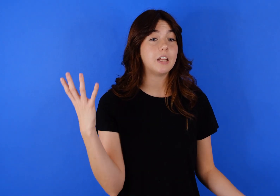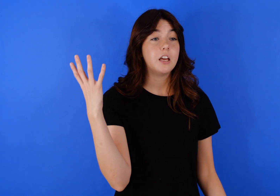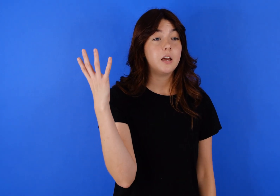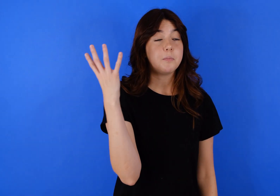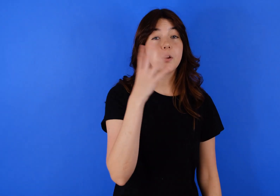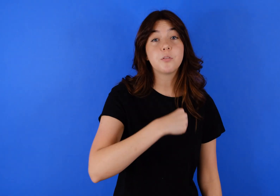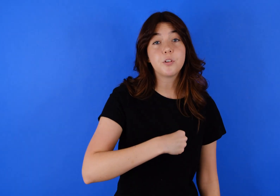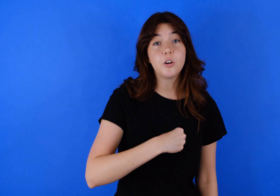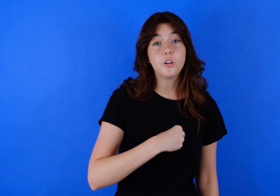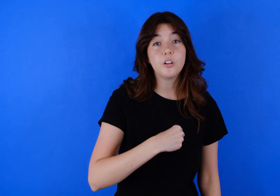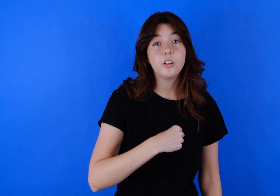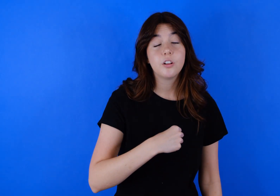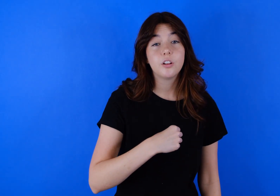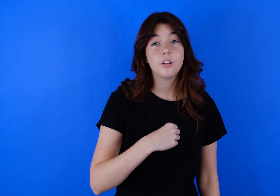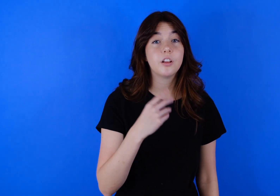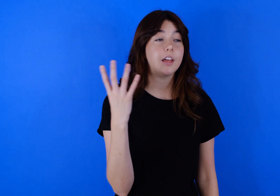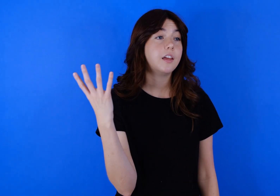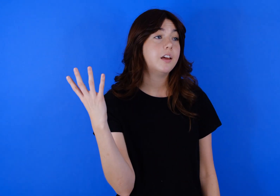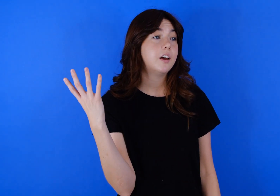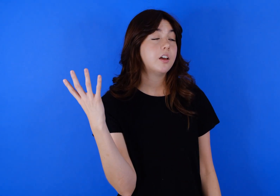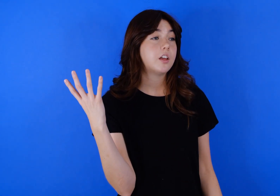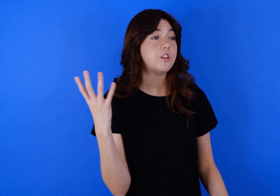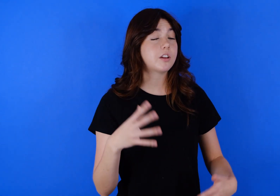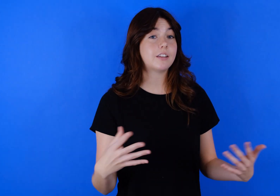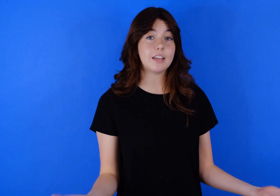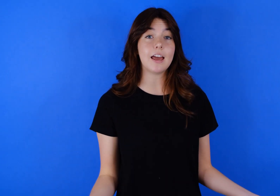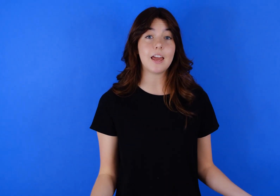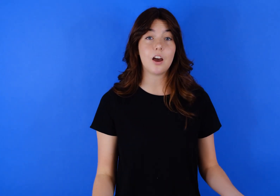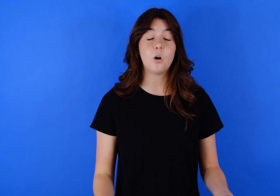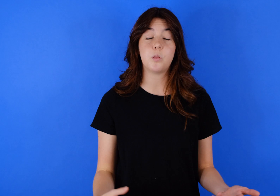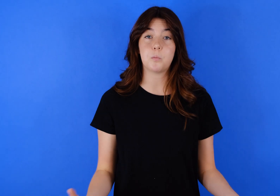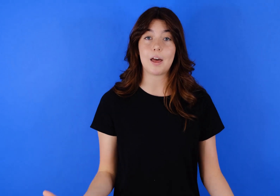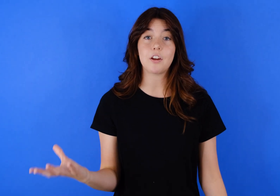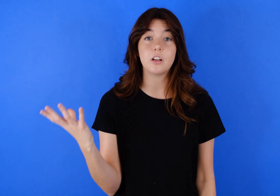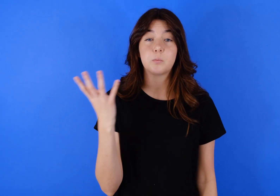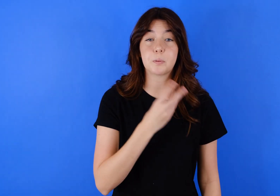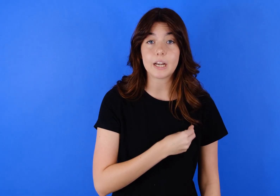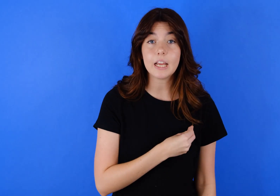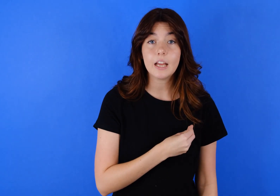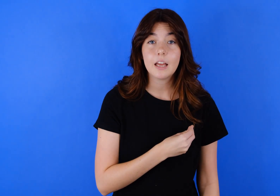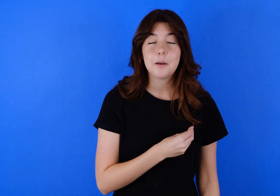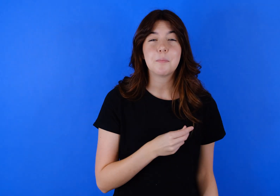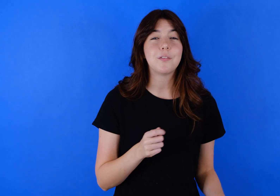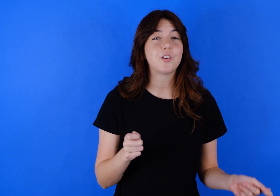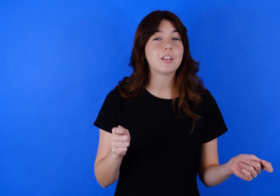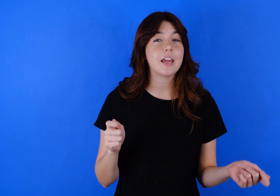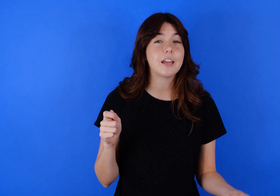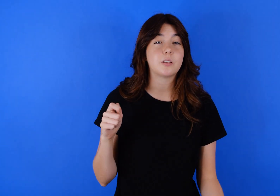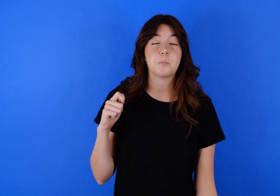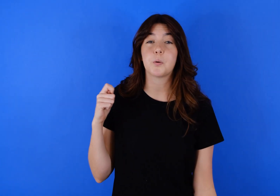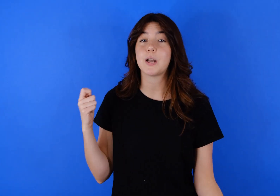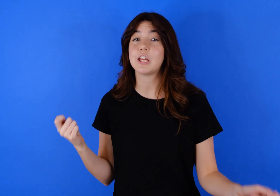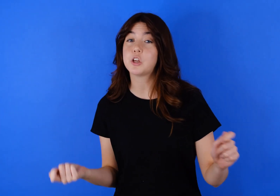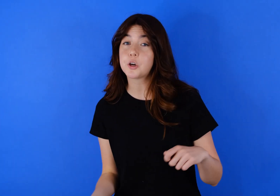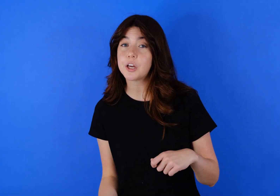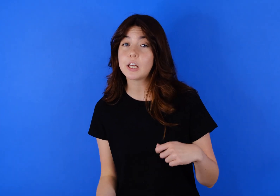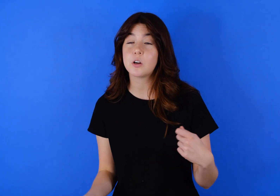beautiful, And you can say, oh, the weather is pretty, But if you're saying it's pretty good or